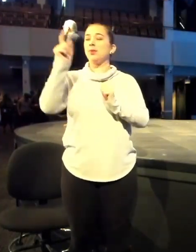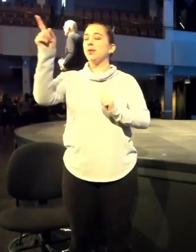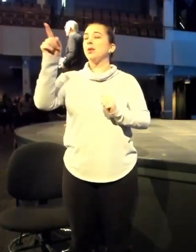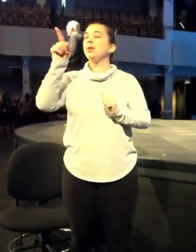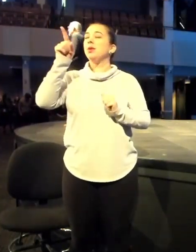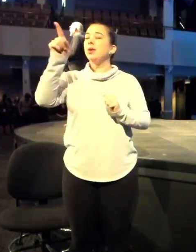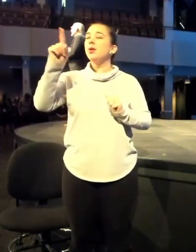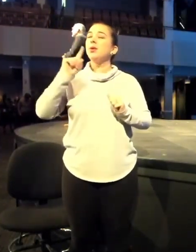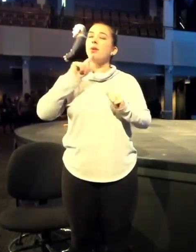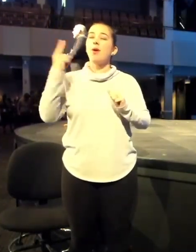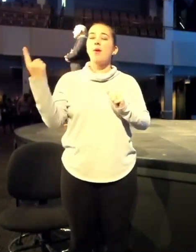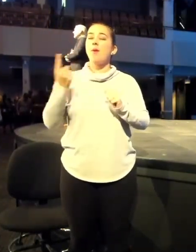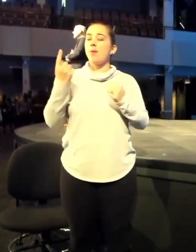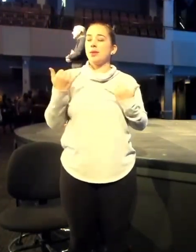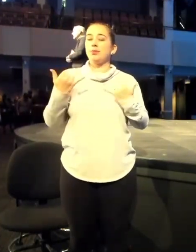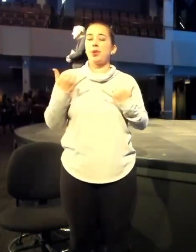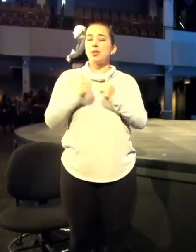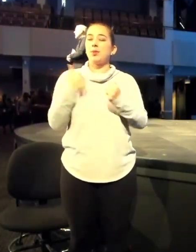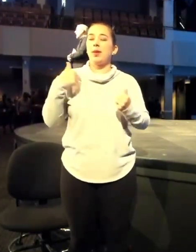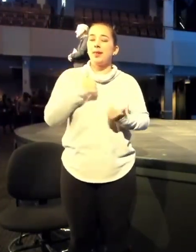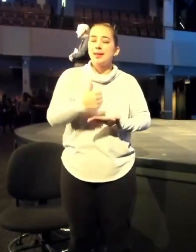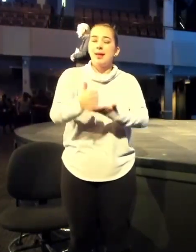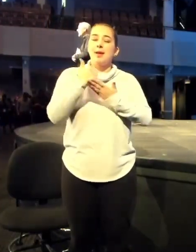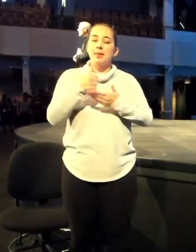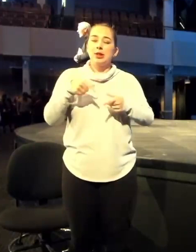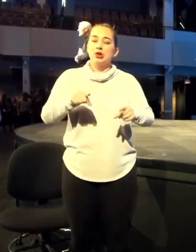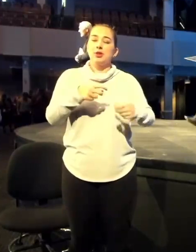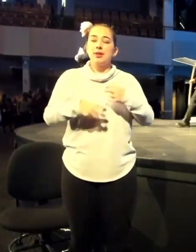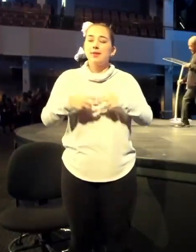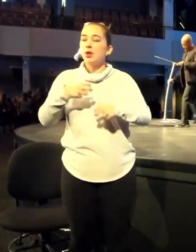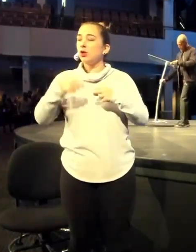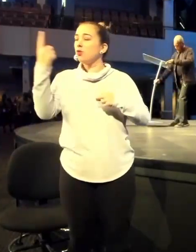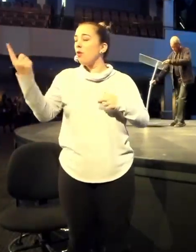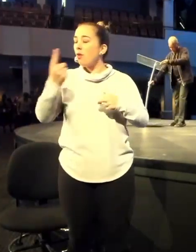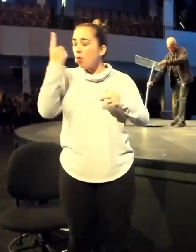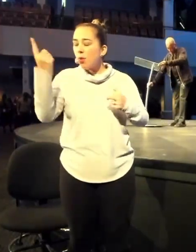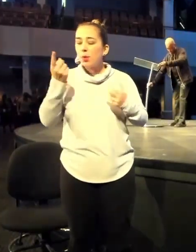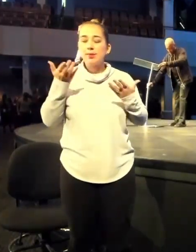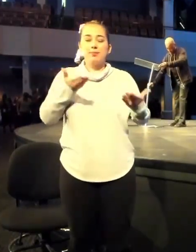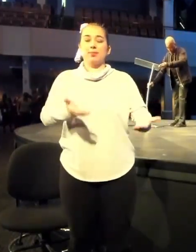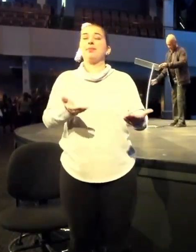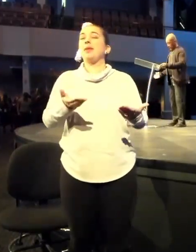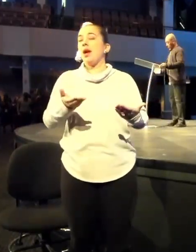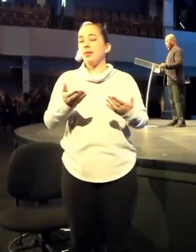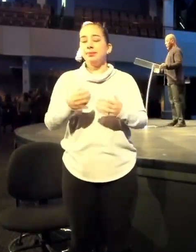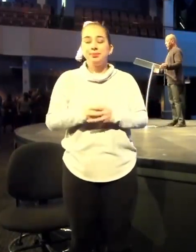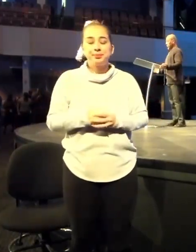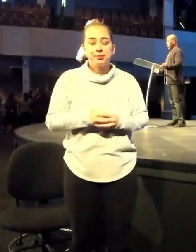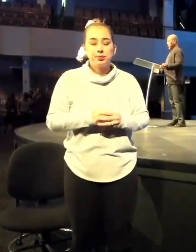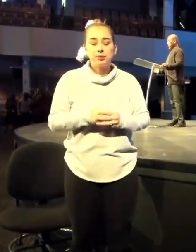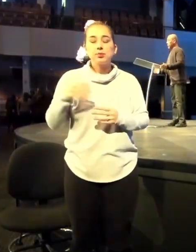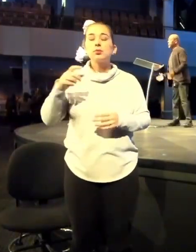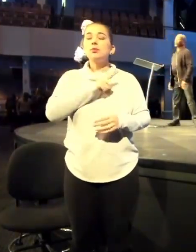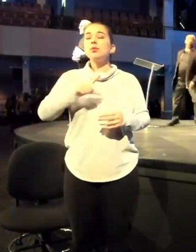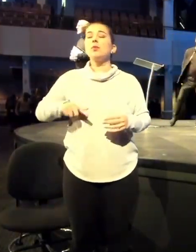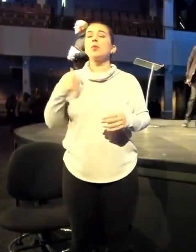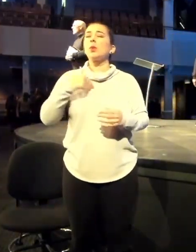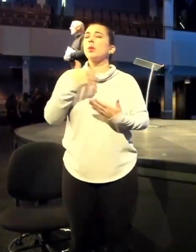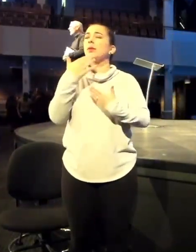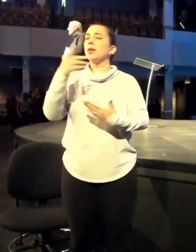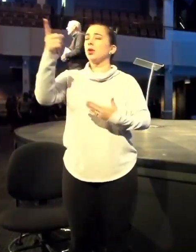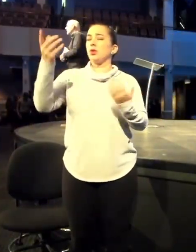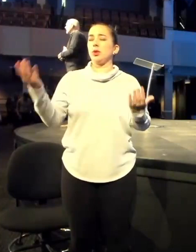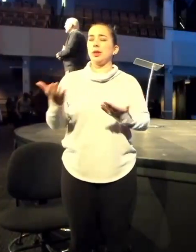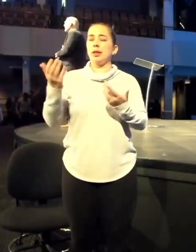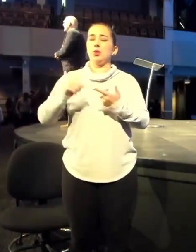very present help in times of trouble and difficulty in our lives, that you're very present in this moment this morning. Lord, we thank you that you are here to